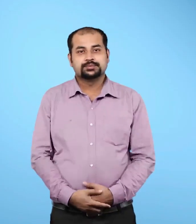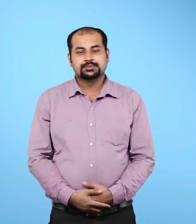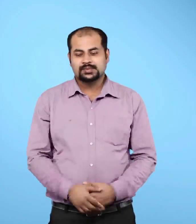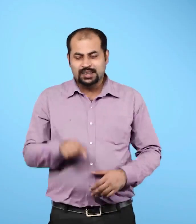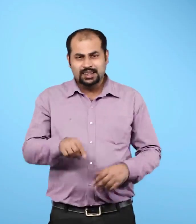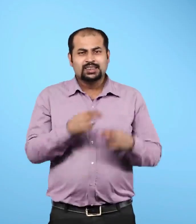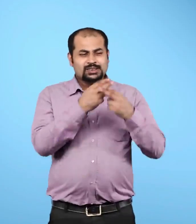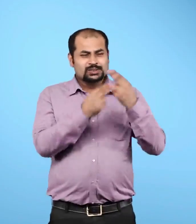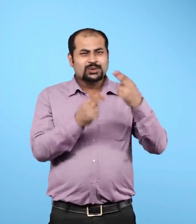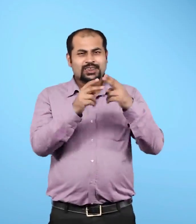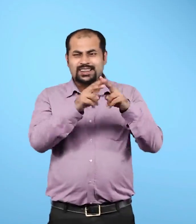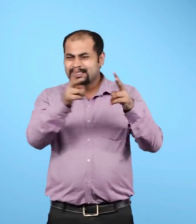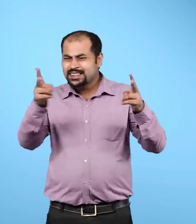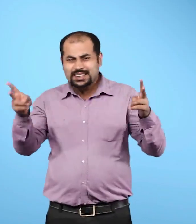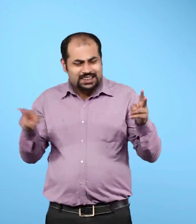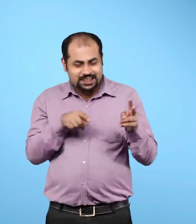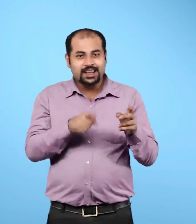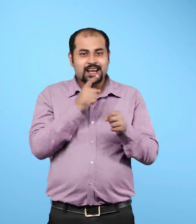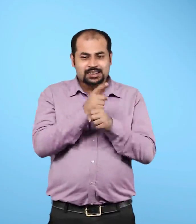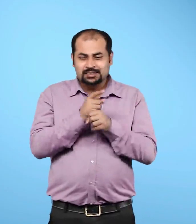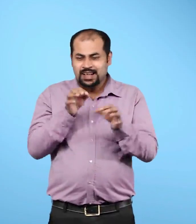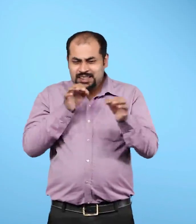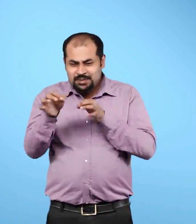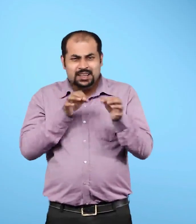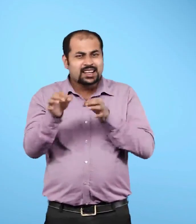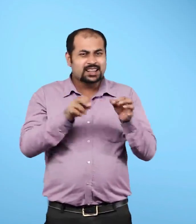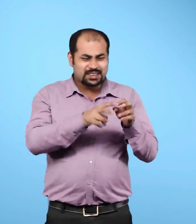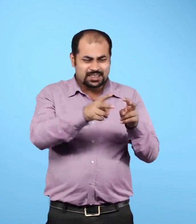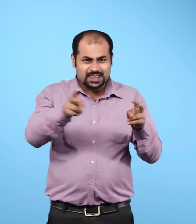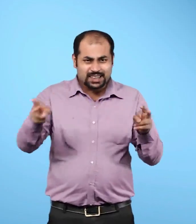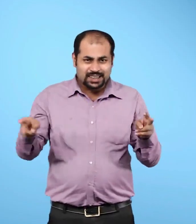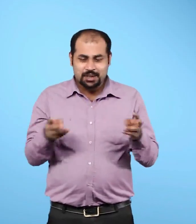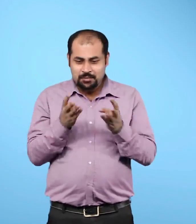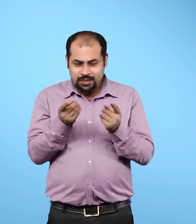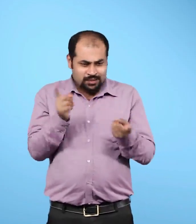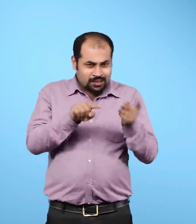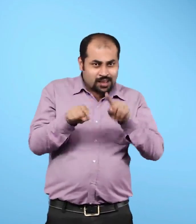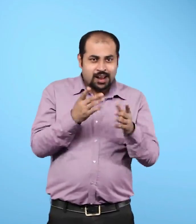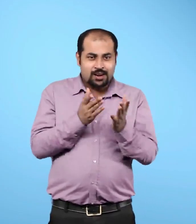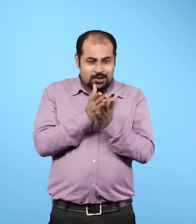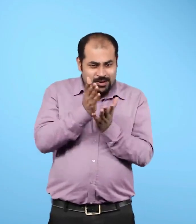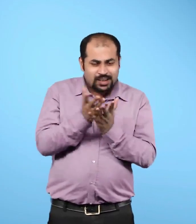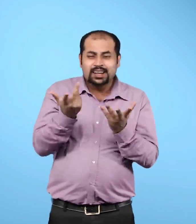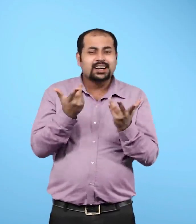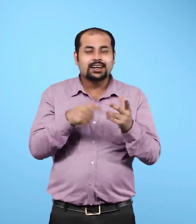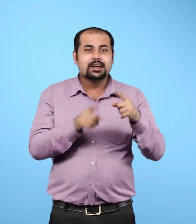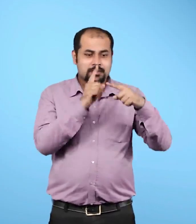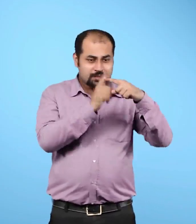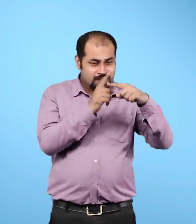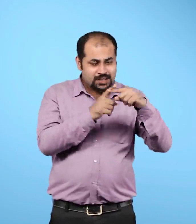in this chapter, the standard algorithms for addition and subtraction have been explained using some